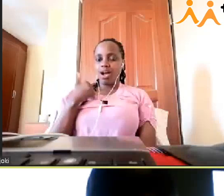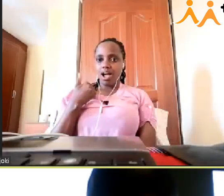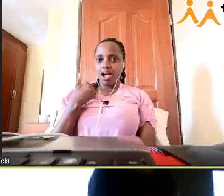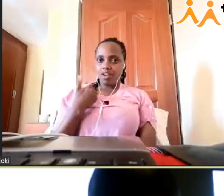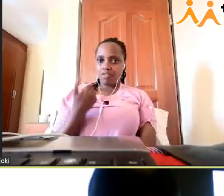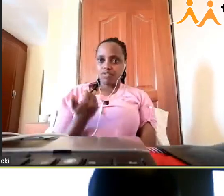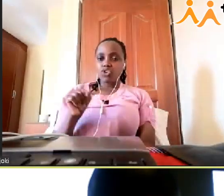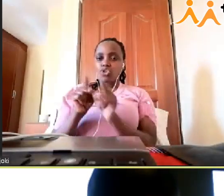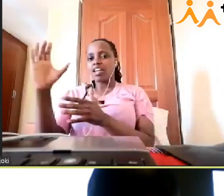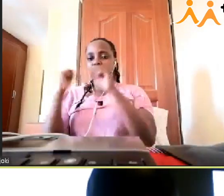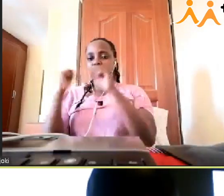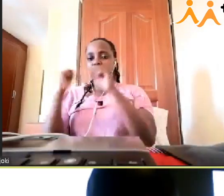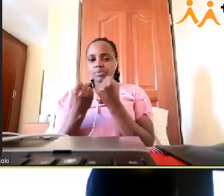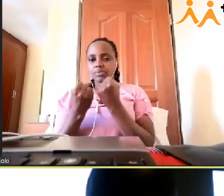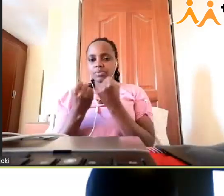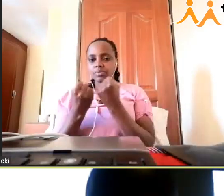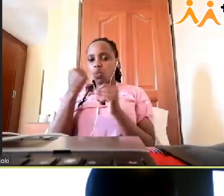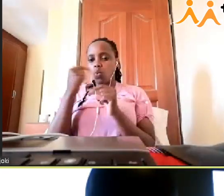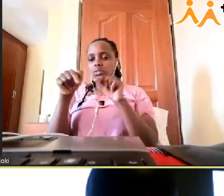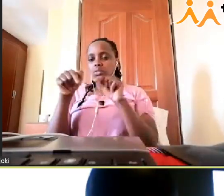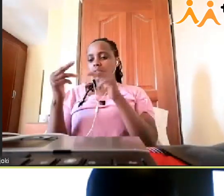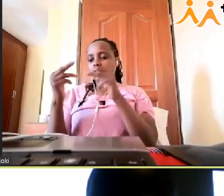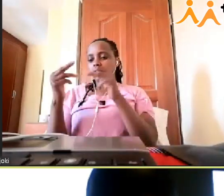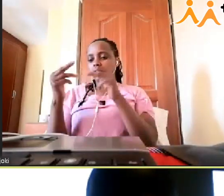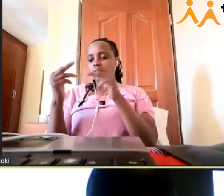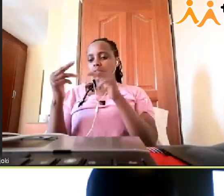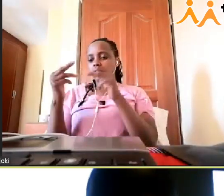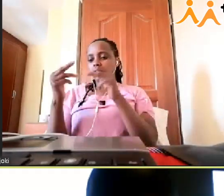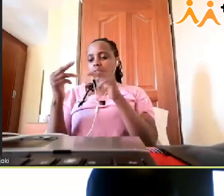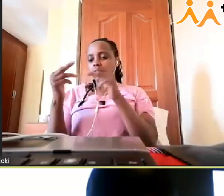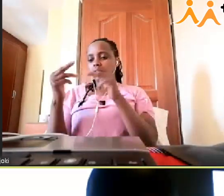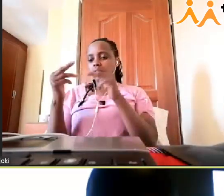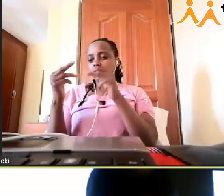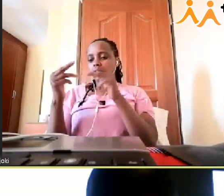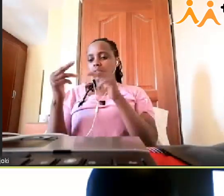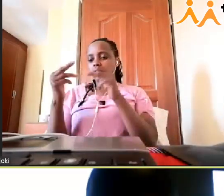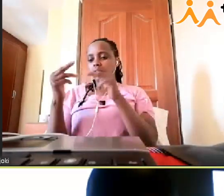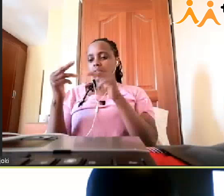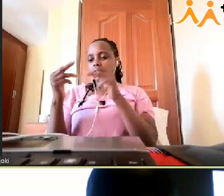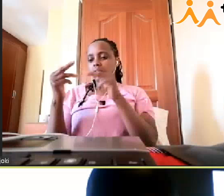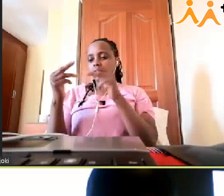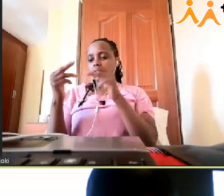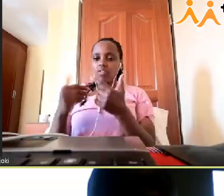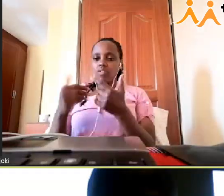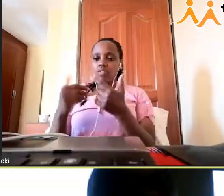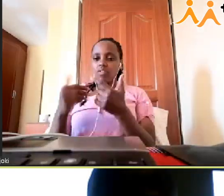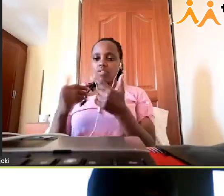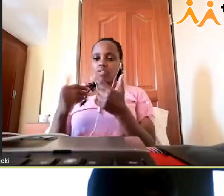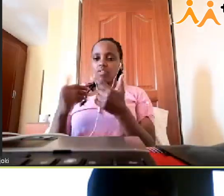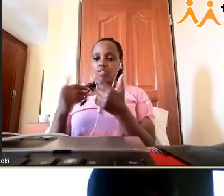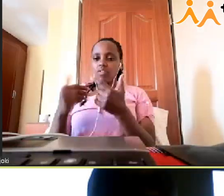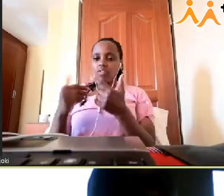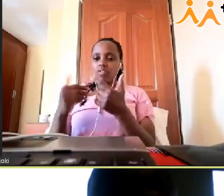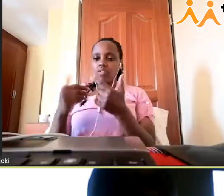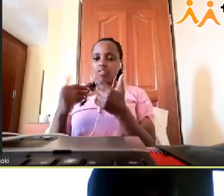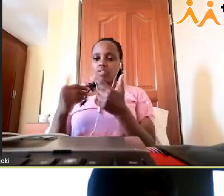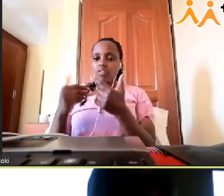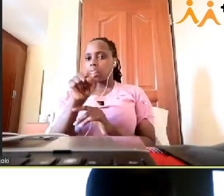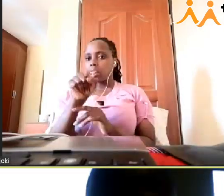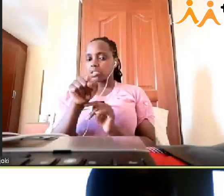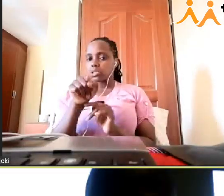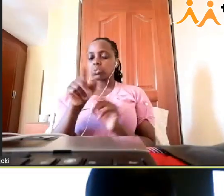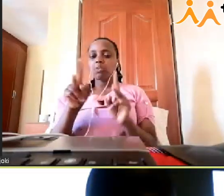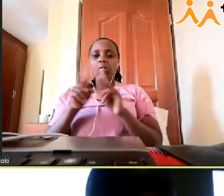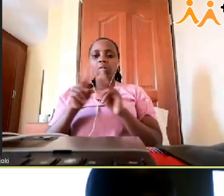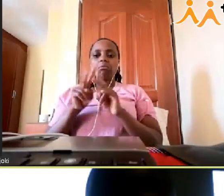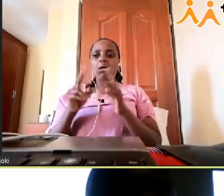they were also engaged by other civil society organizations attending on the processes of gathering data and how to interpret their data.